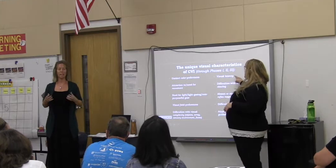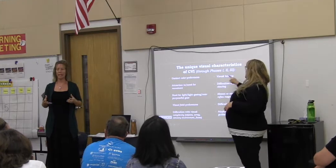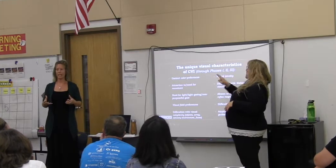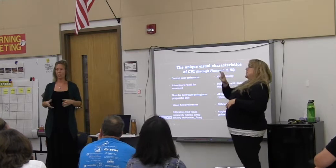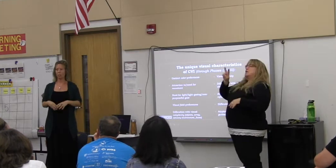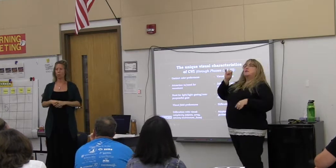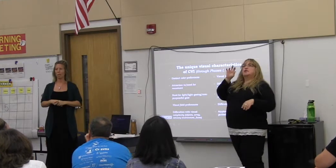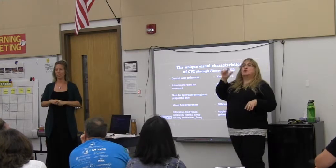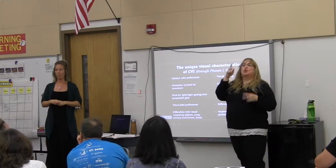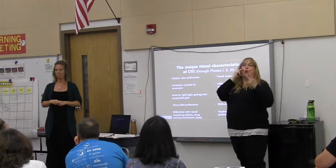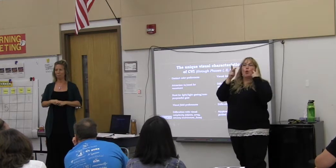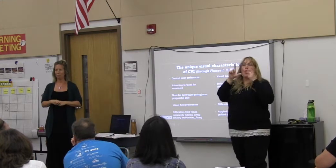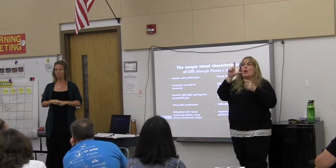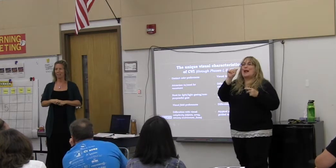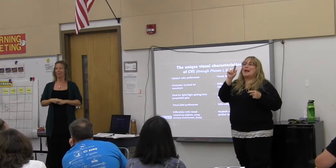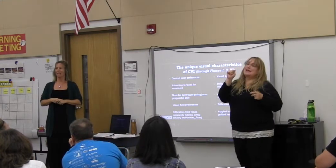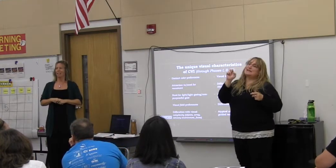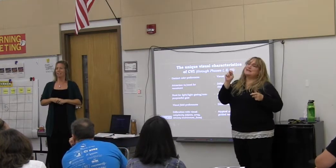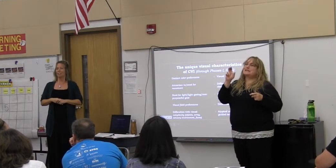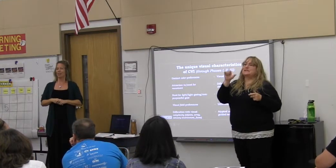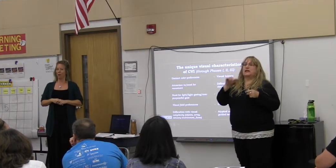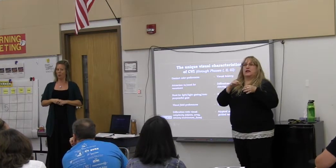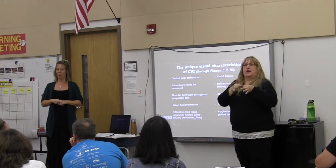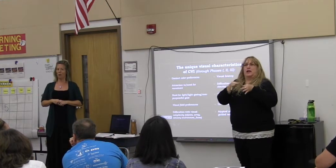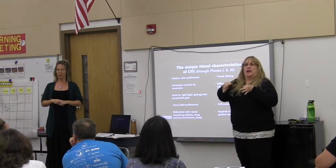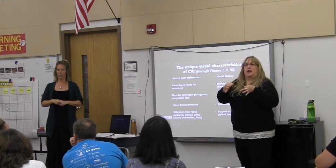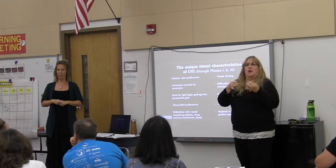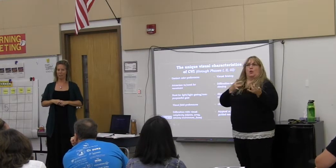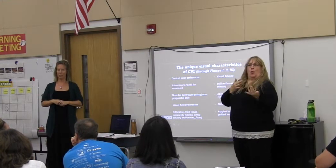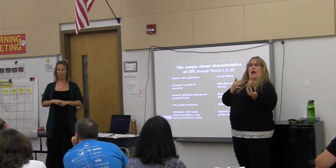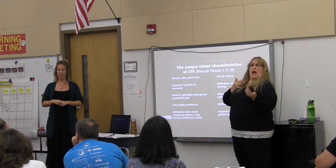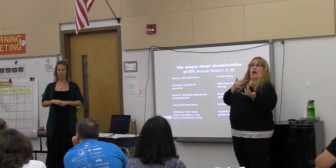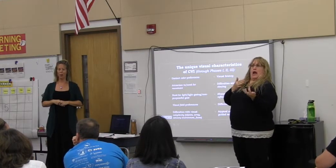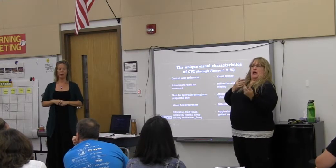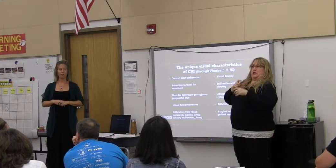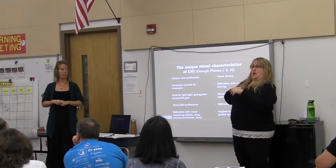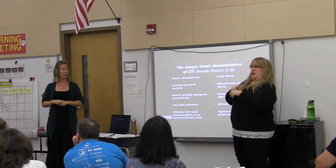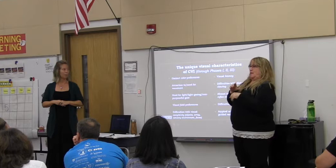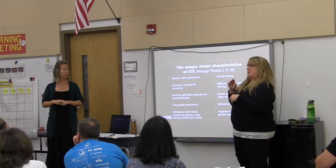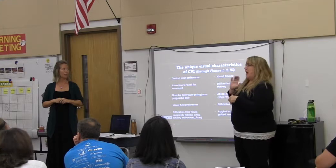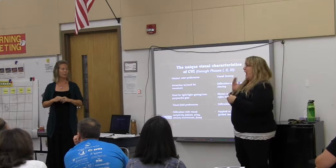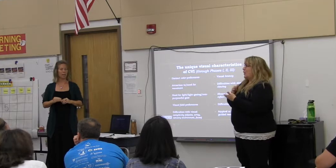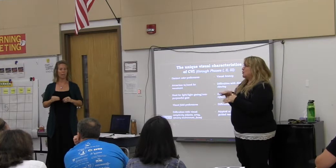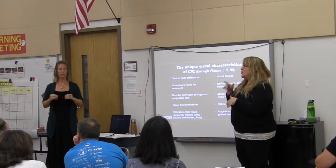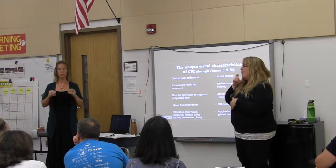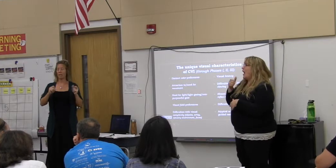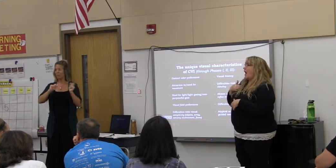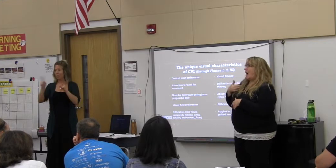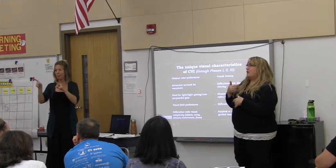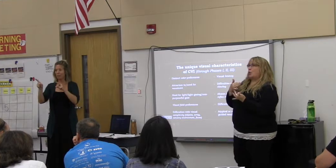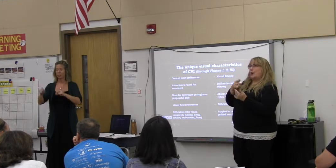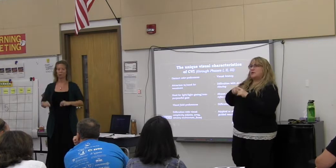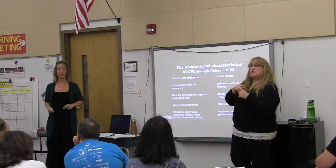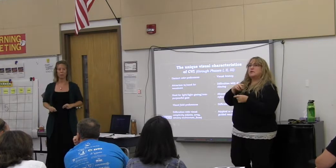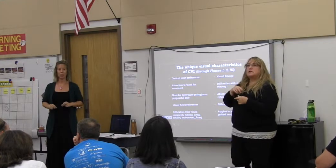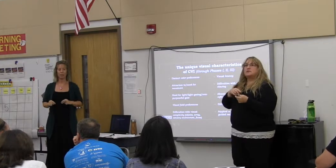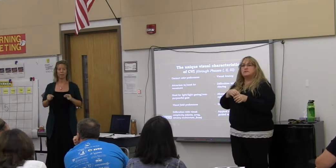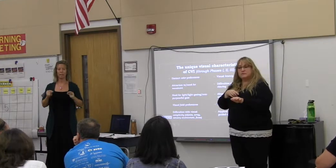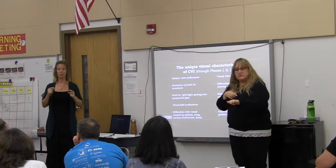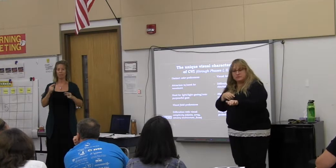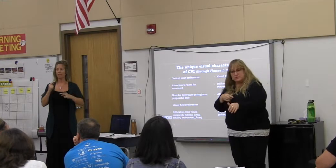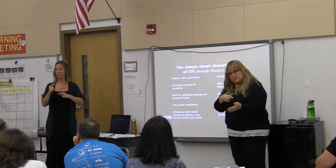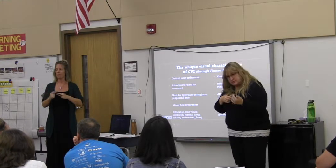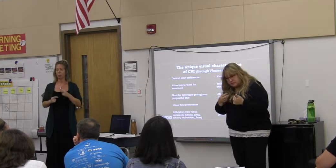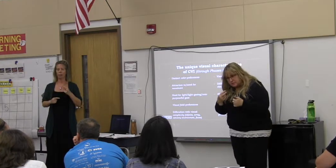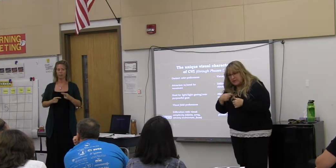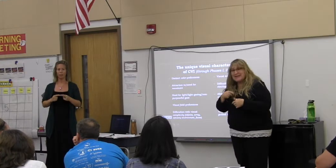a delay or wait time. So with our kiddos with CDI, oftentimes they will not look at things right away.